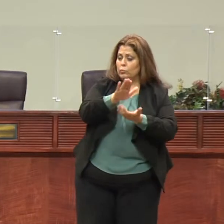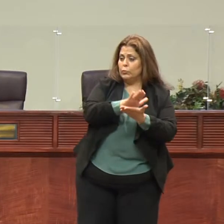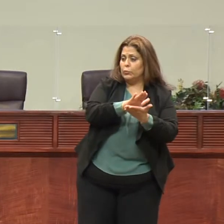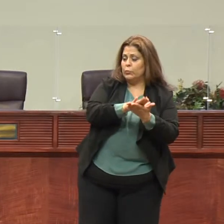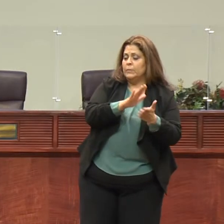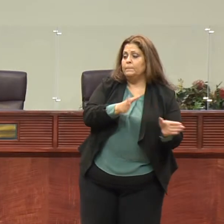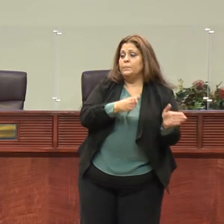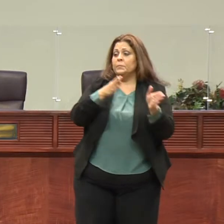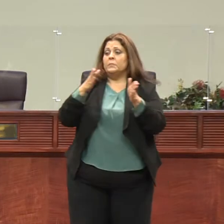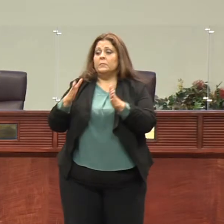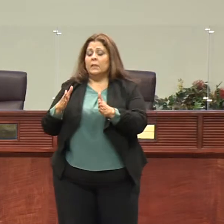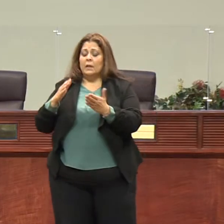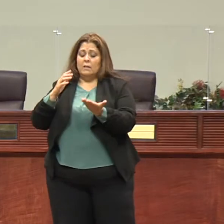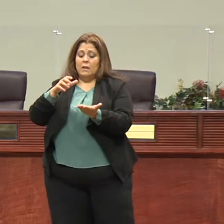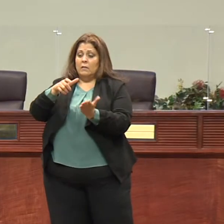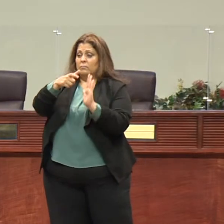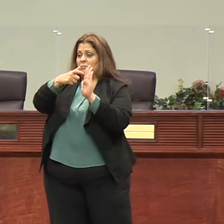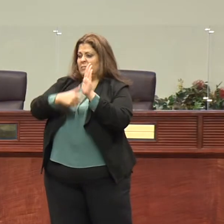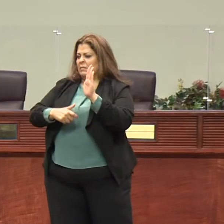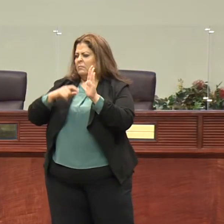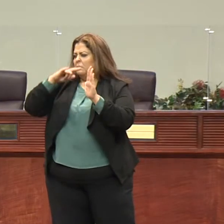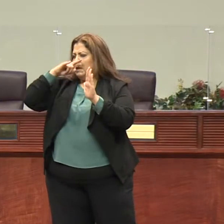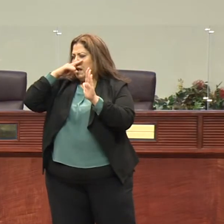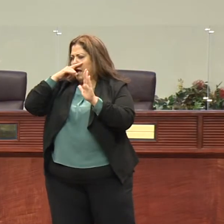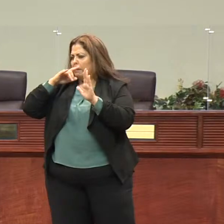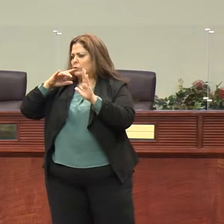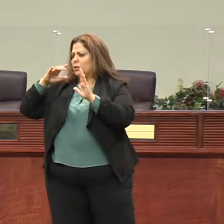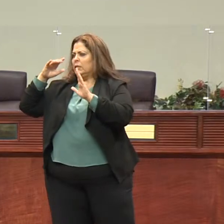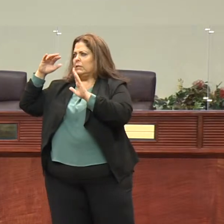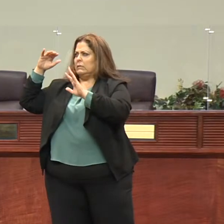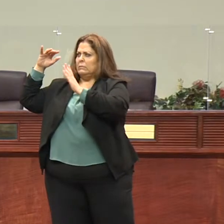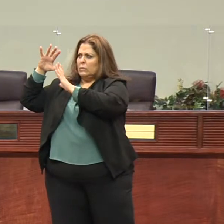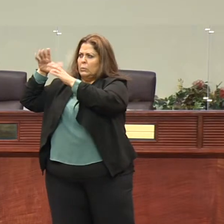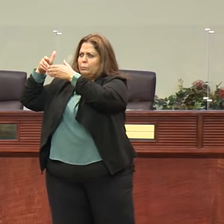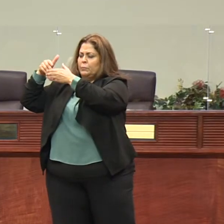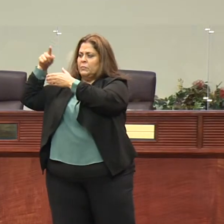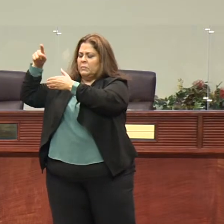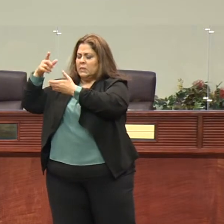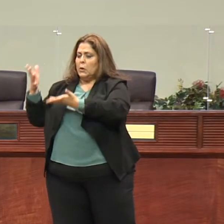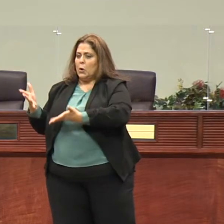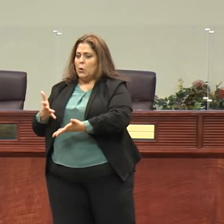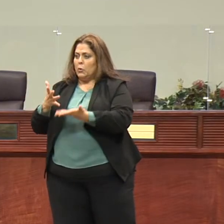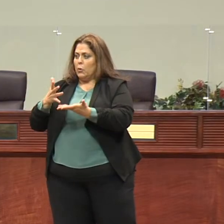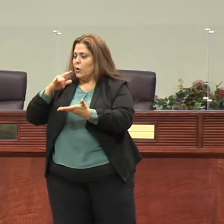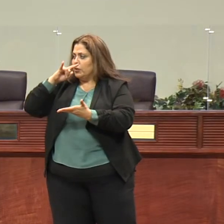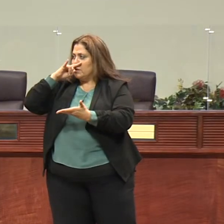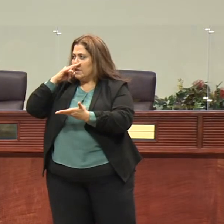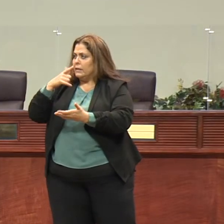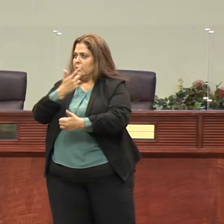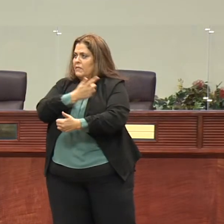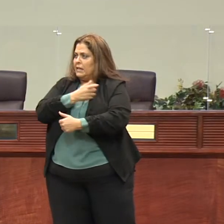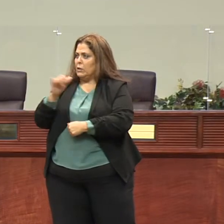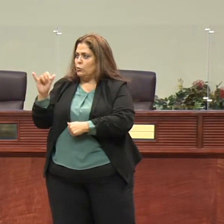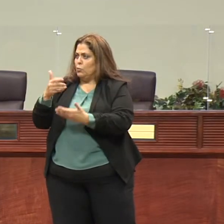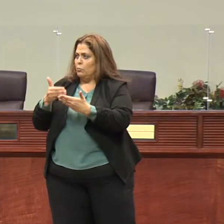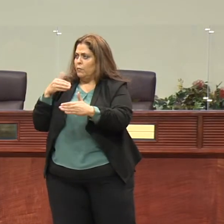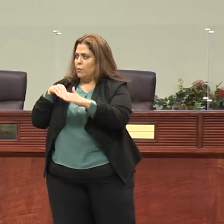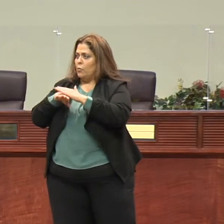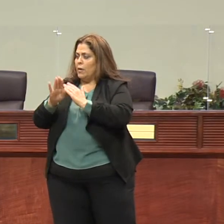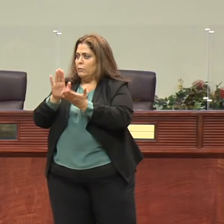children under 12 years old to make sure they're wearing masks. In terms of the risk, you talked about transmissibility with the Delta